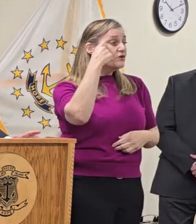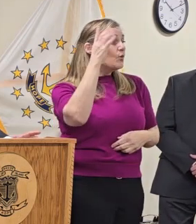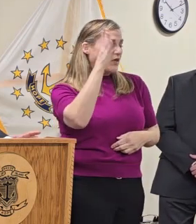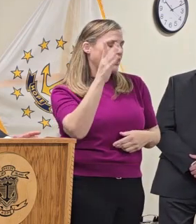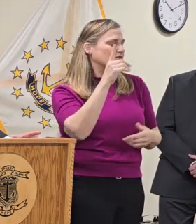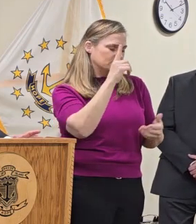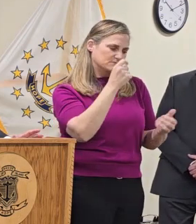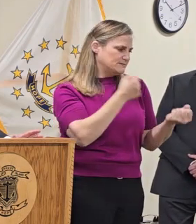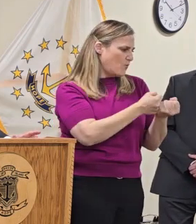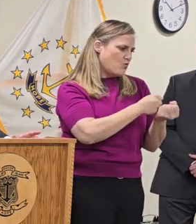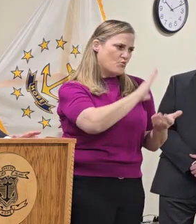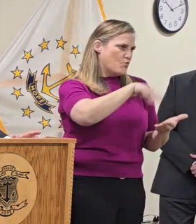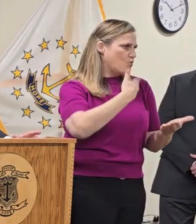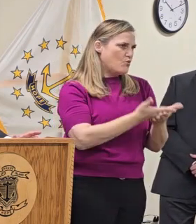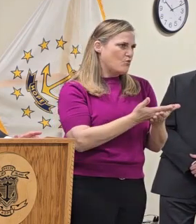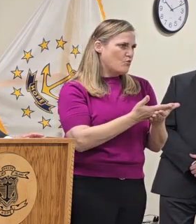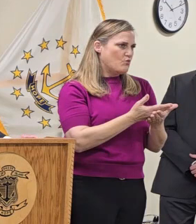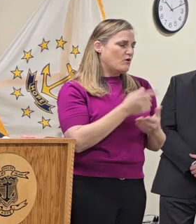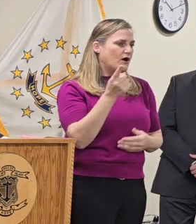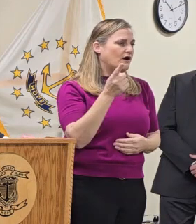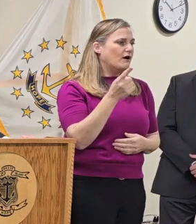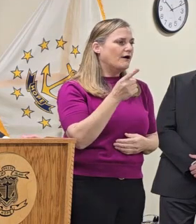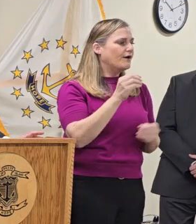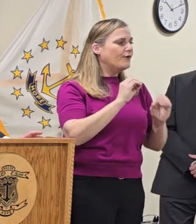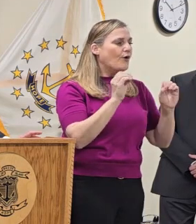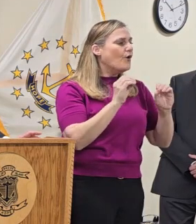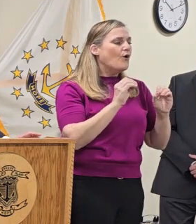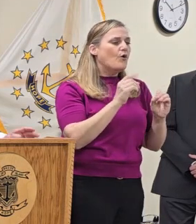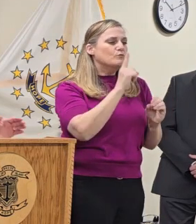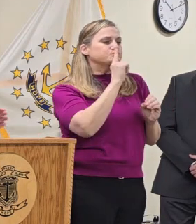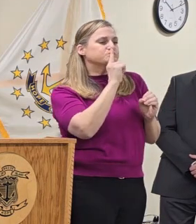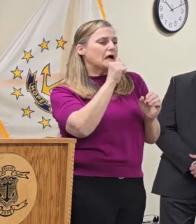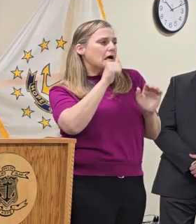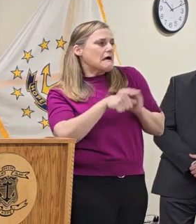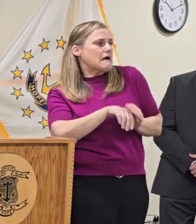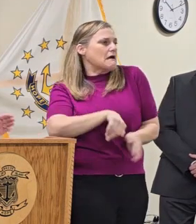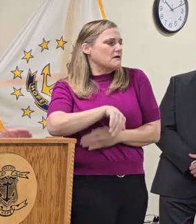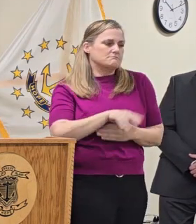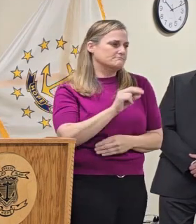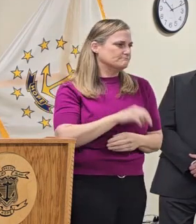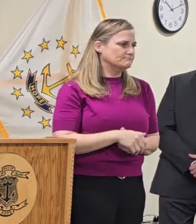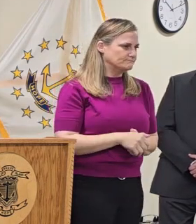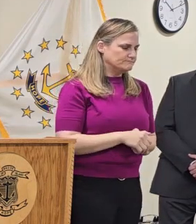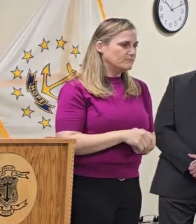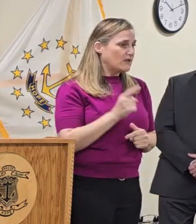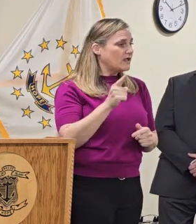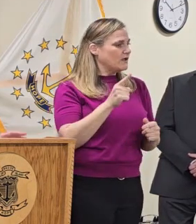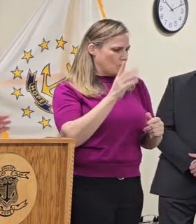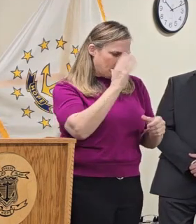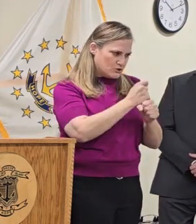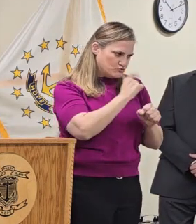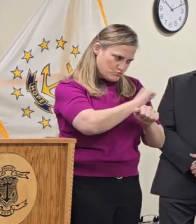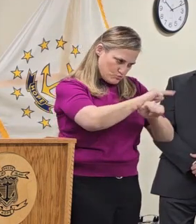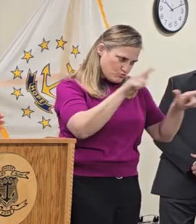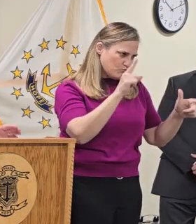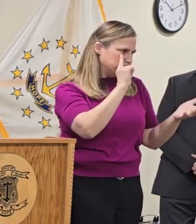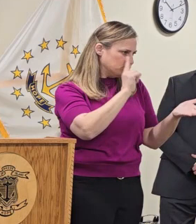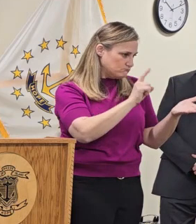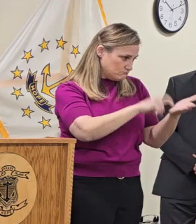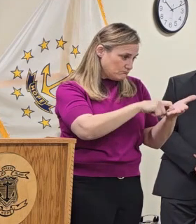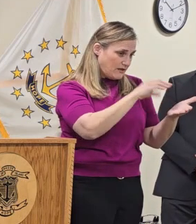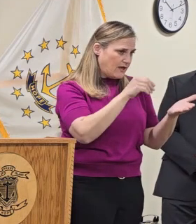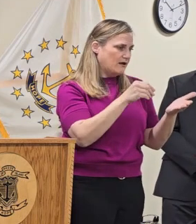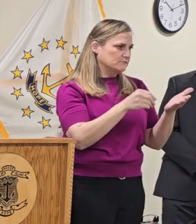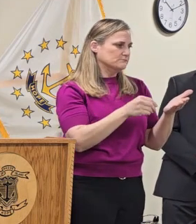the chips are going to fall where they may. At this point, we've just come on. We have very